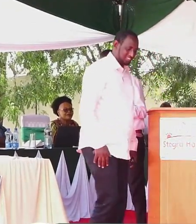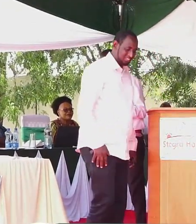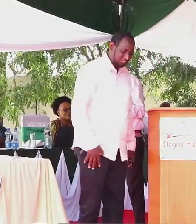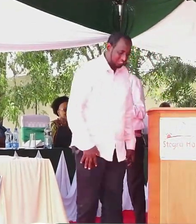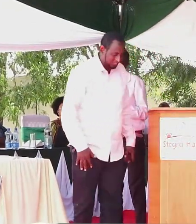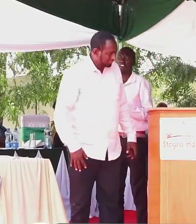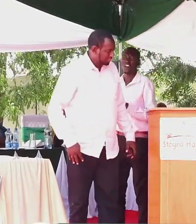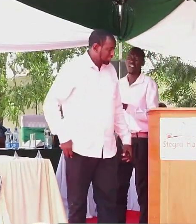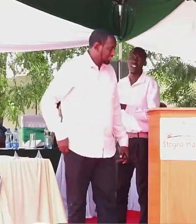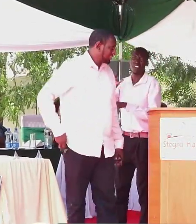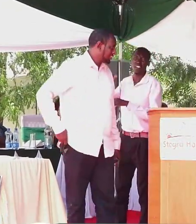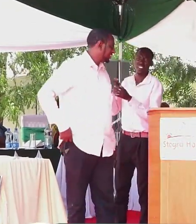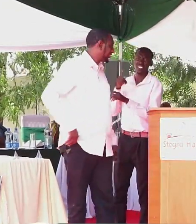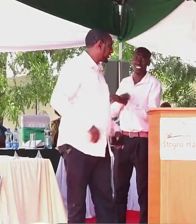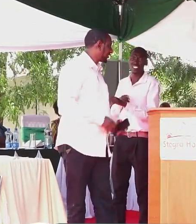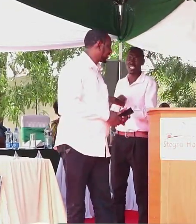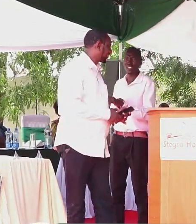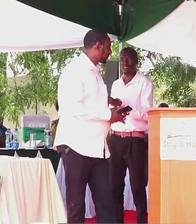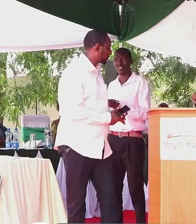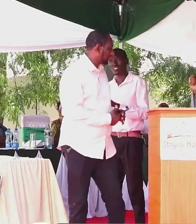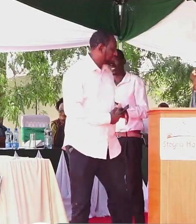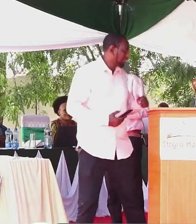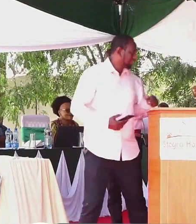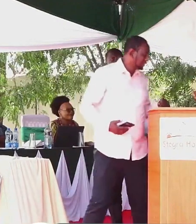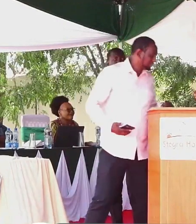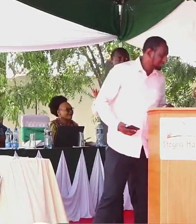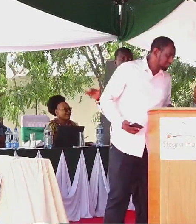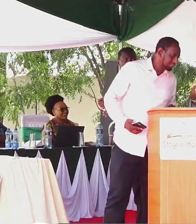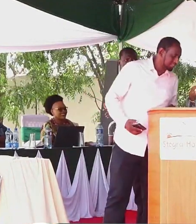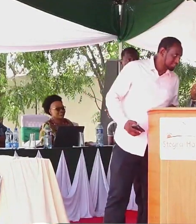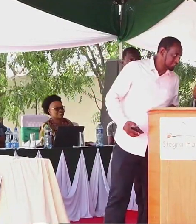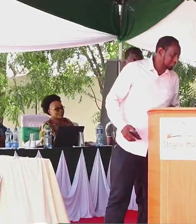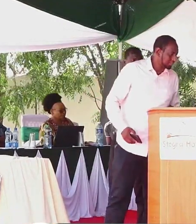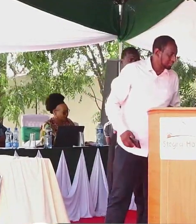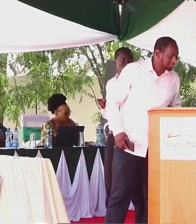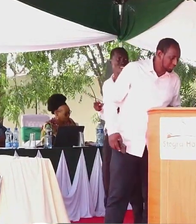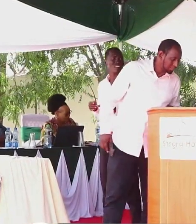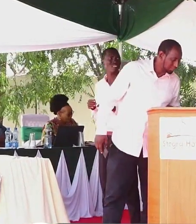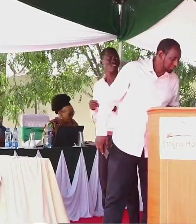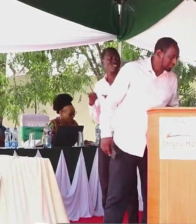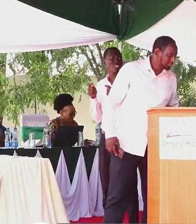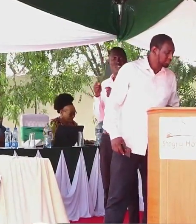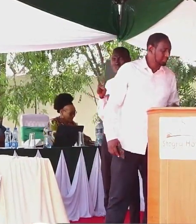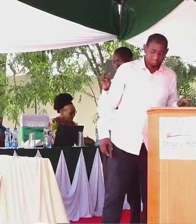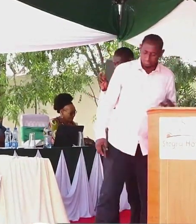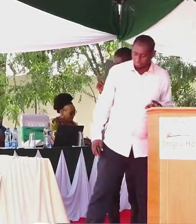whole time, and it's right behind me, so don't look there. Yeah.